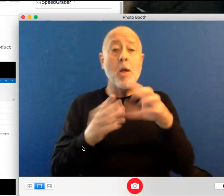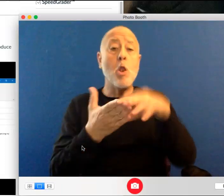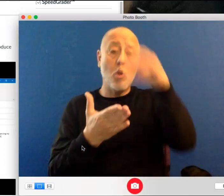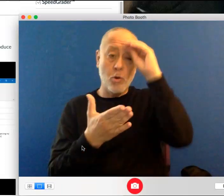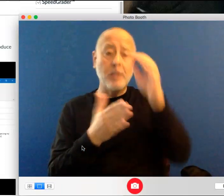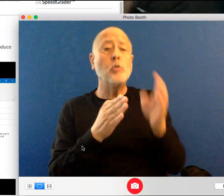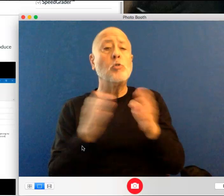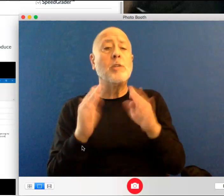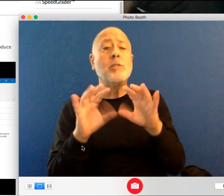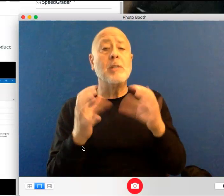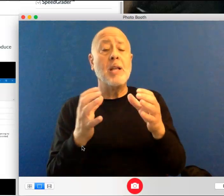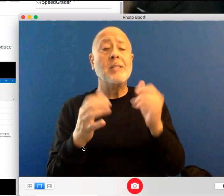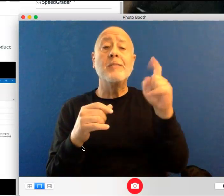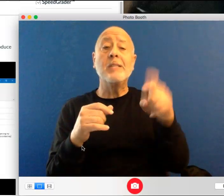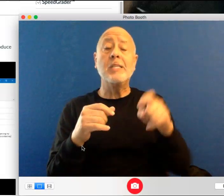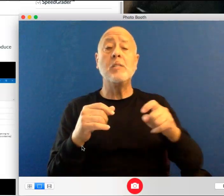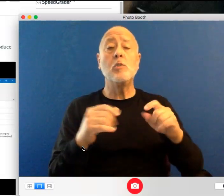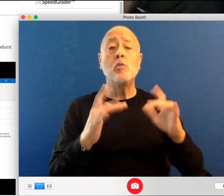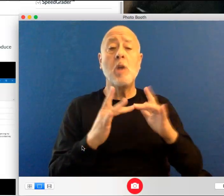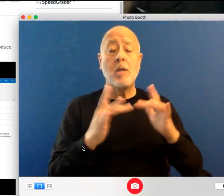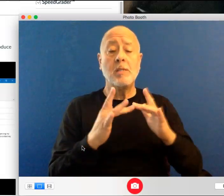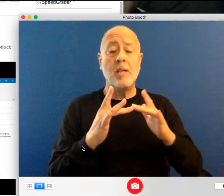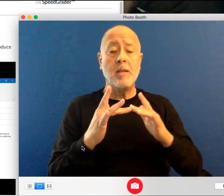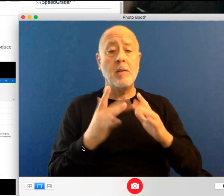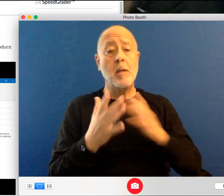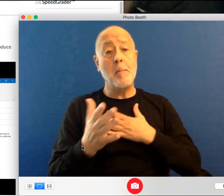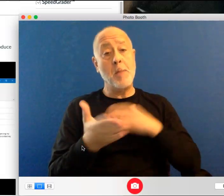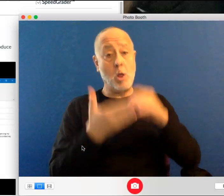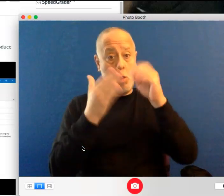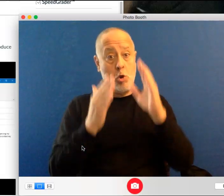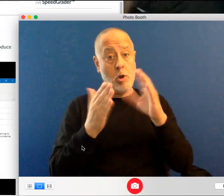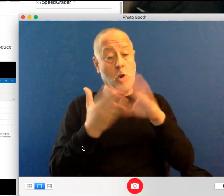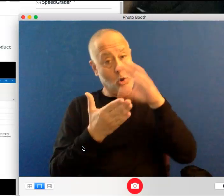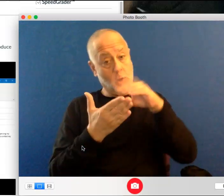If you need to contact my learning strategies teacher,